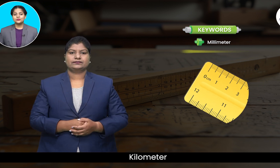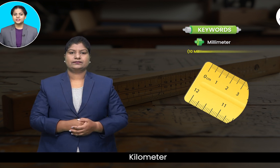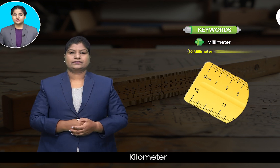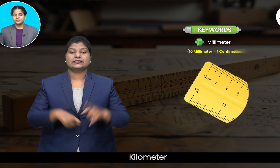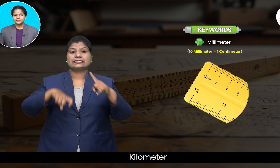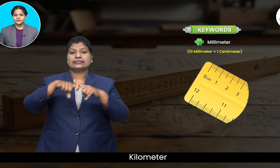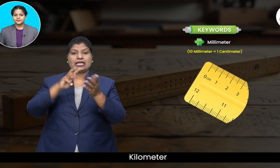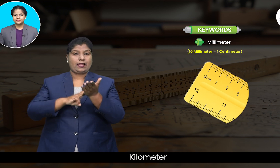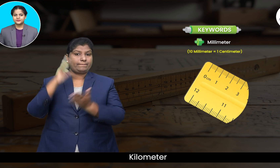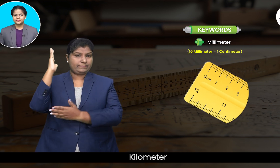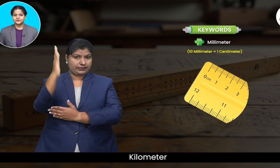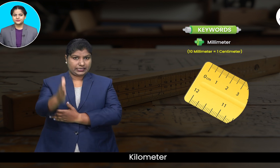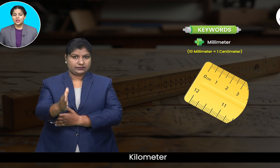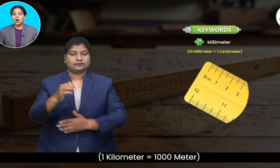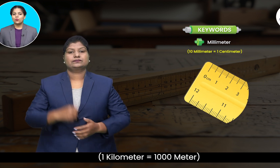Kilometer.